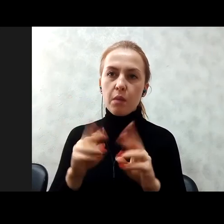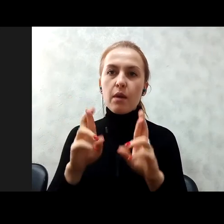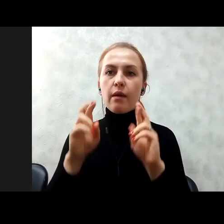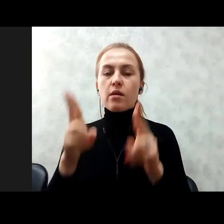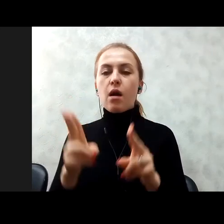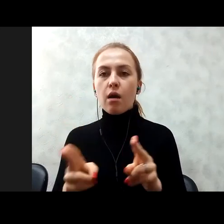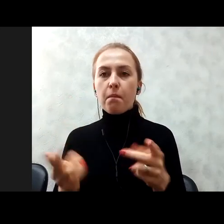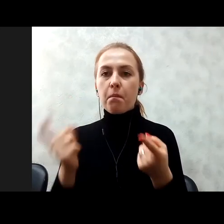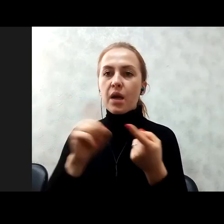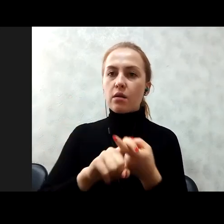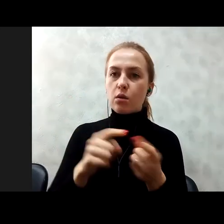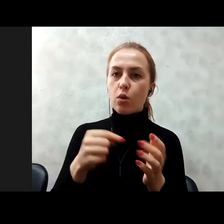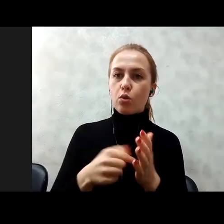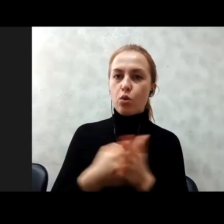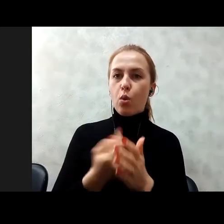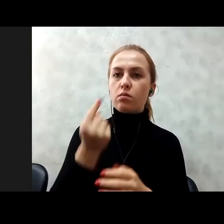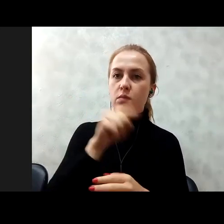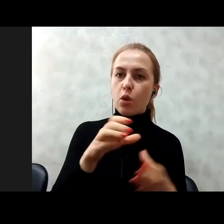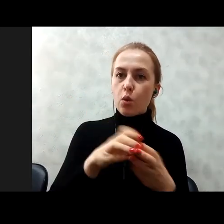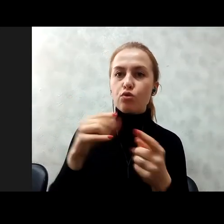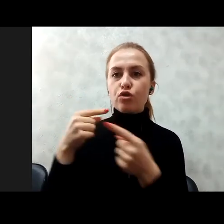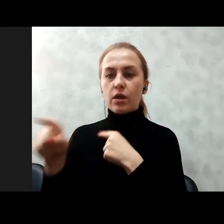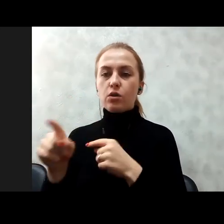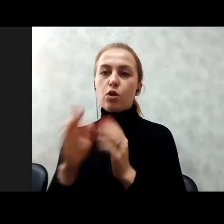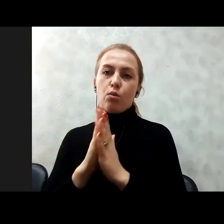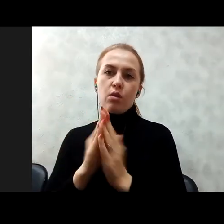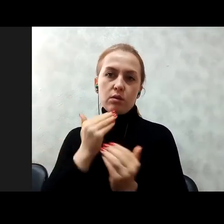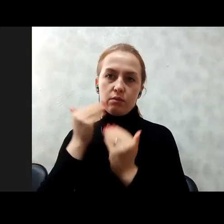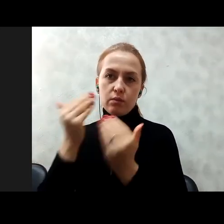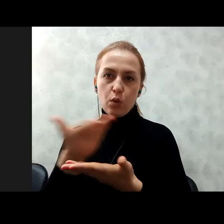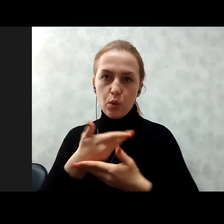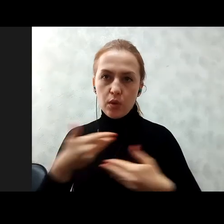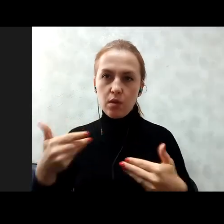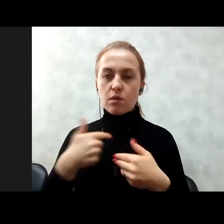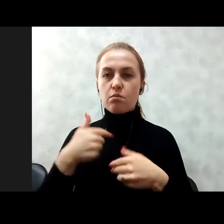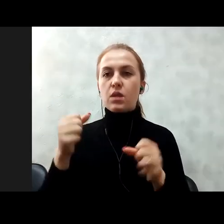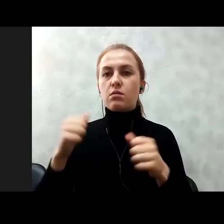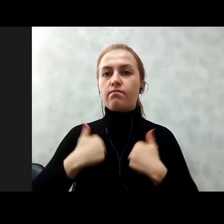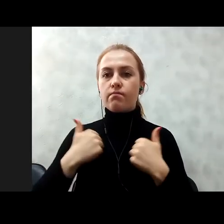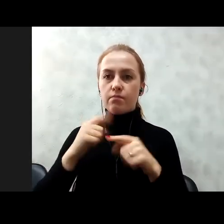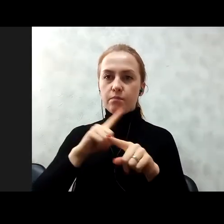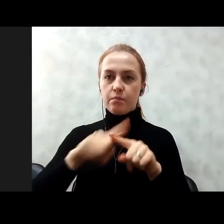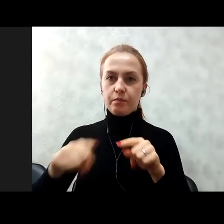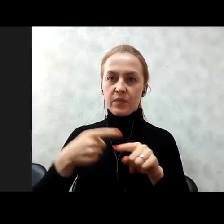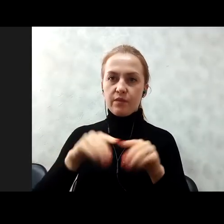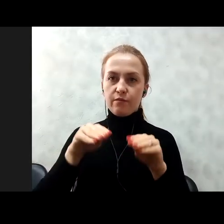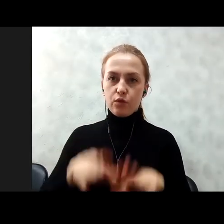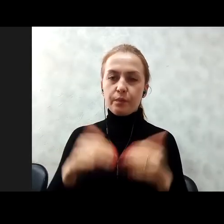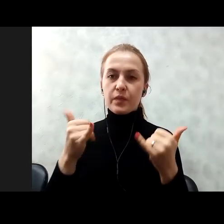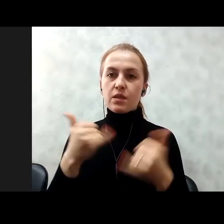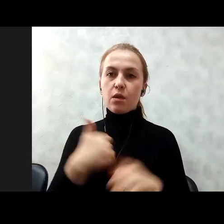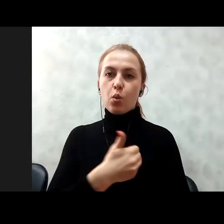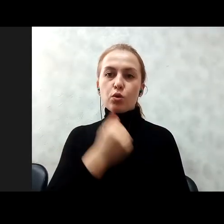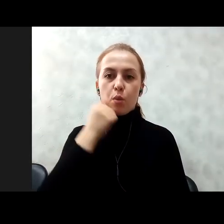streamed live. And if you have any questions as to the topics of the group that you would like